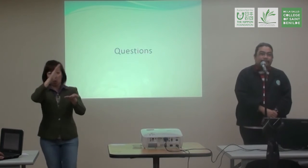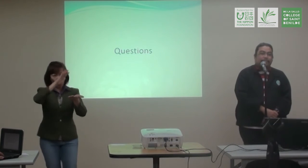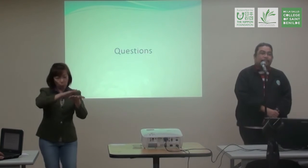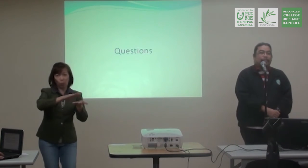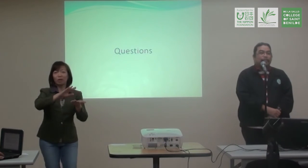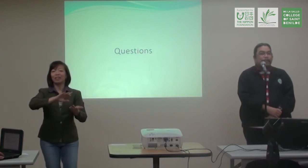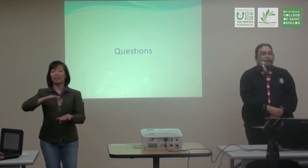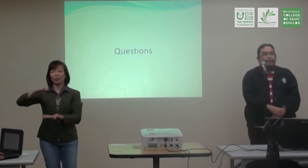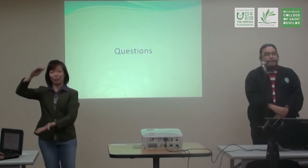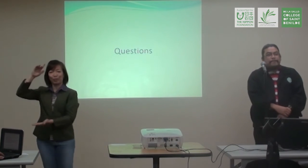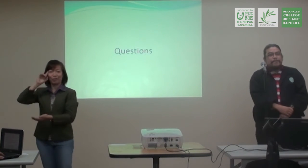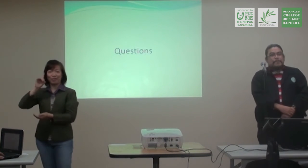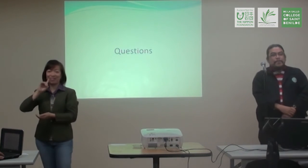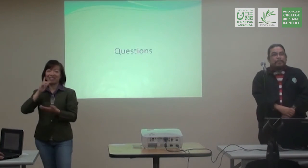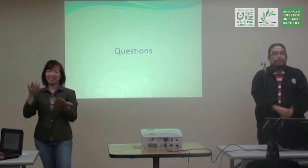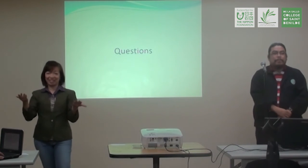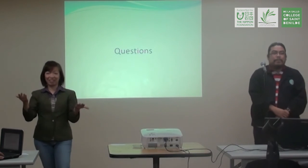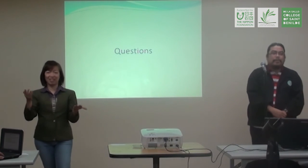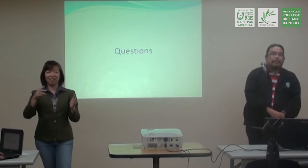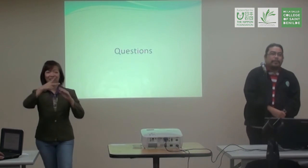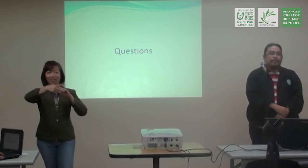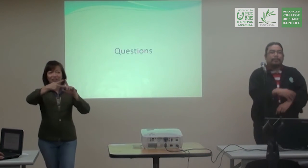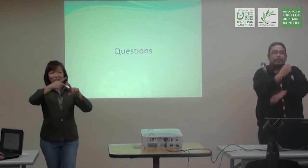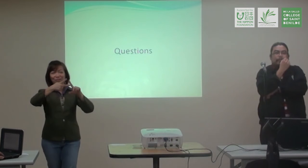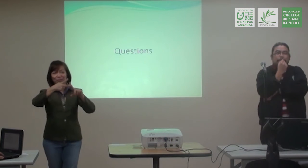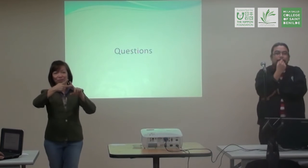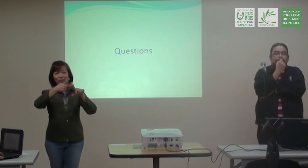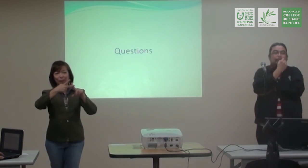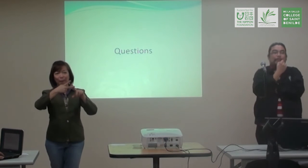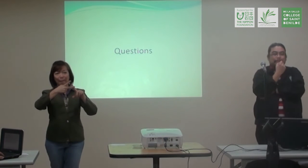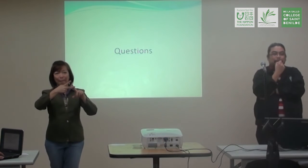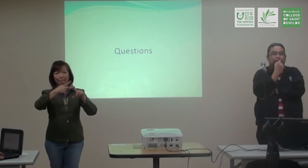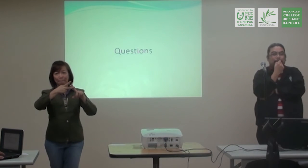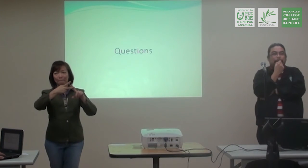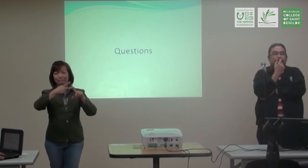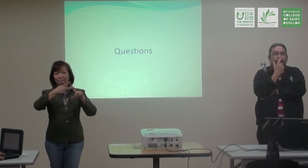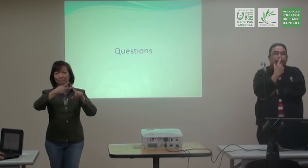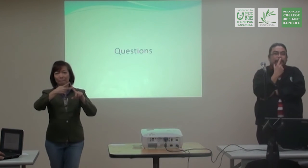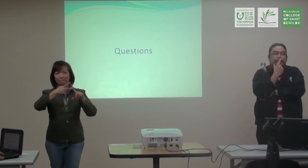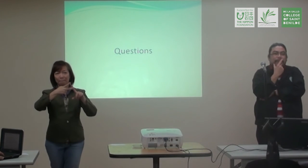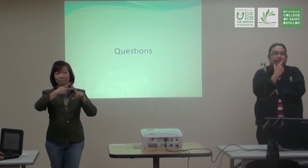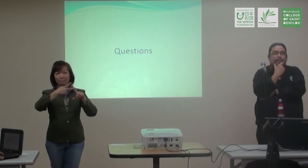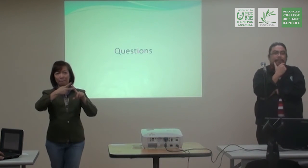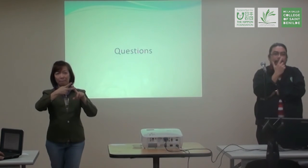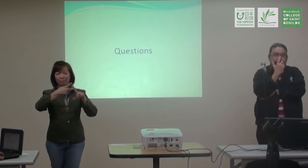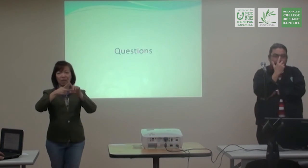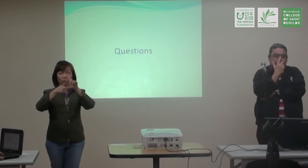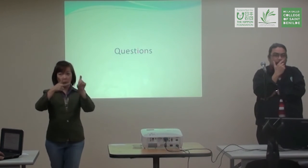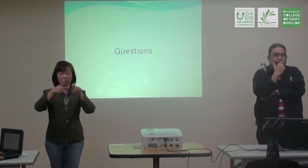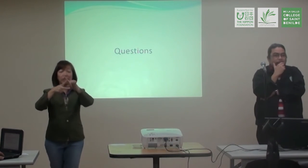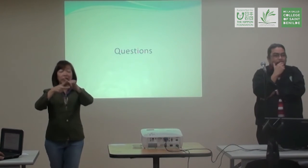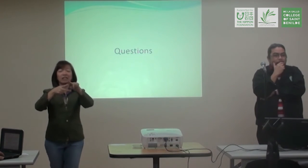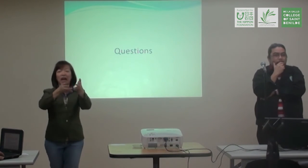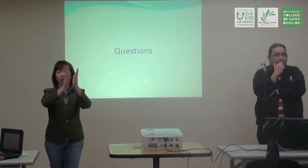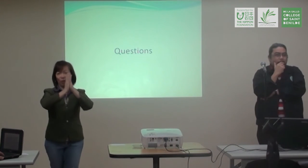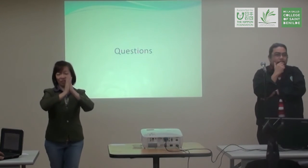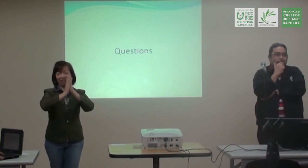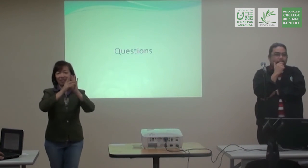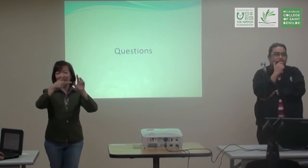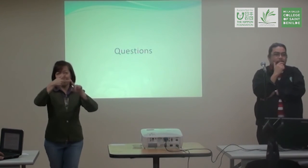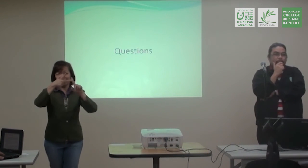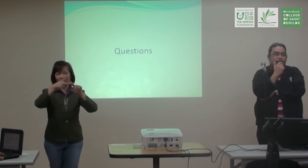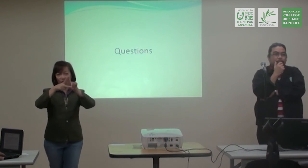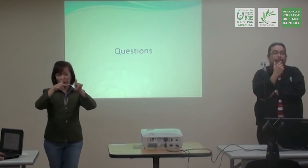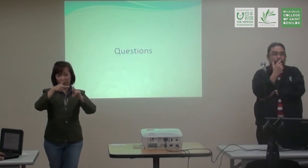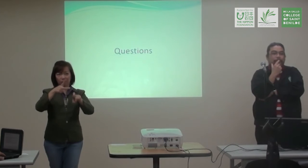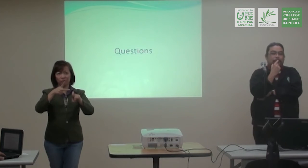that process. That's the first. And then the second, that's the first request. The second is a question. I